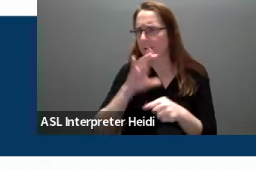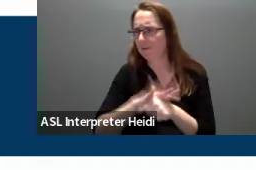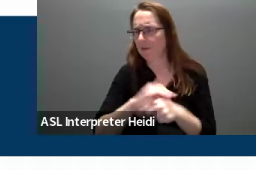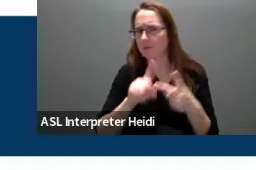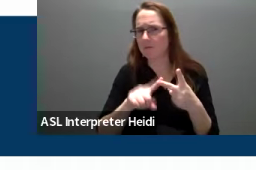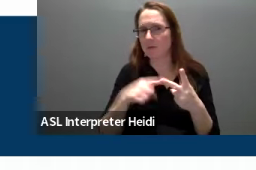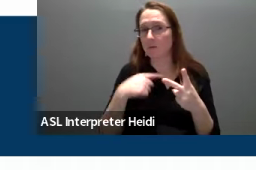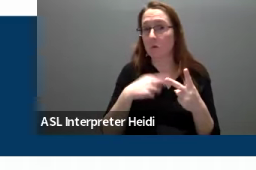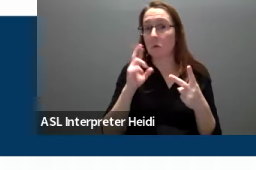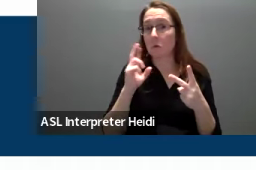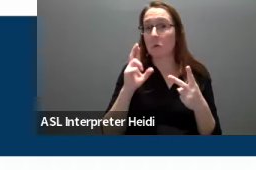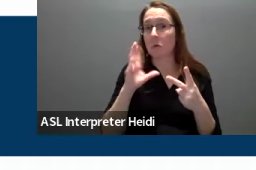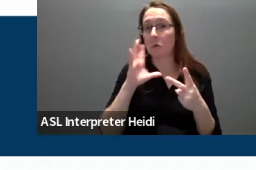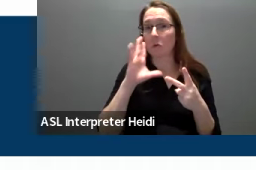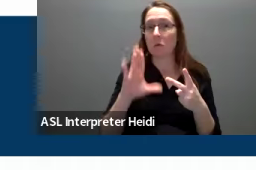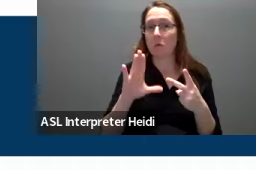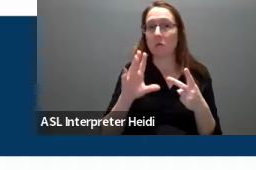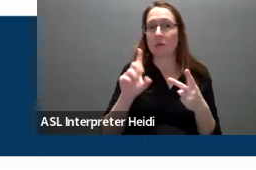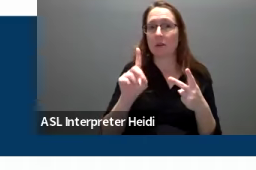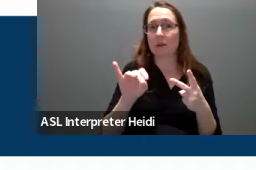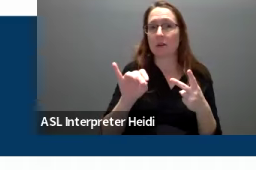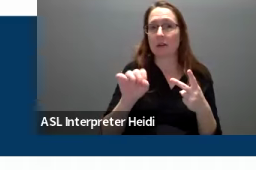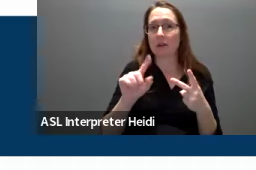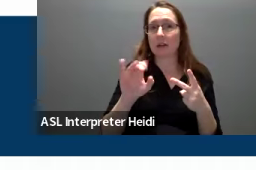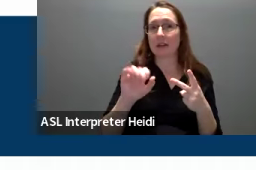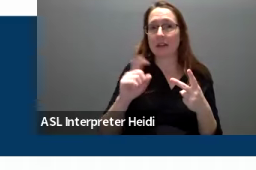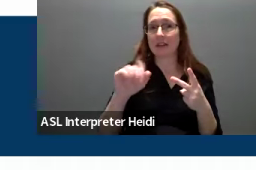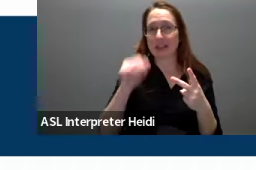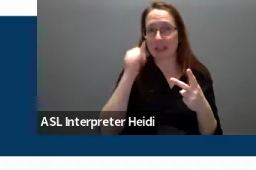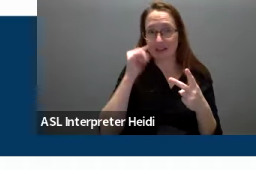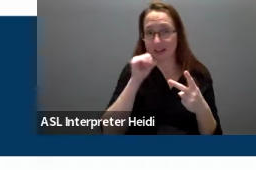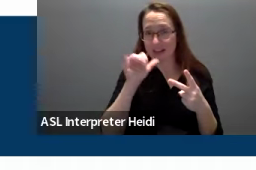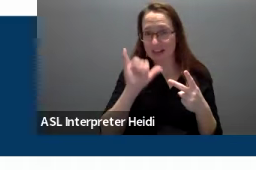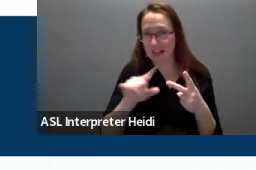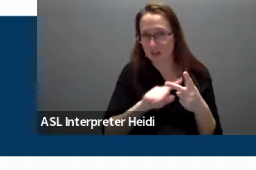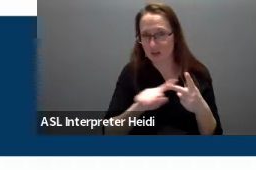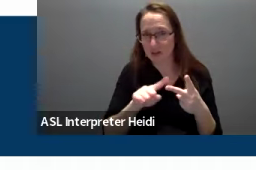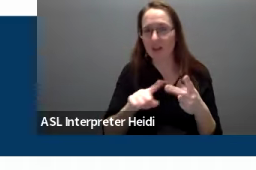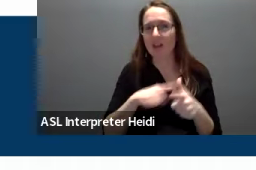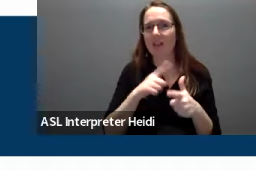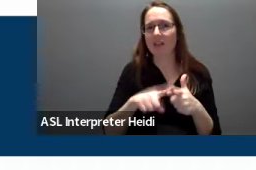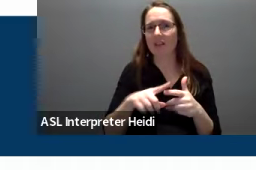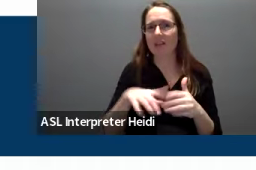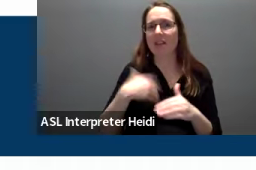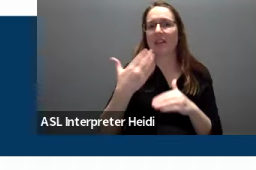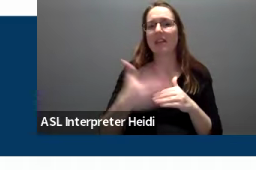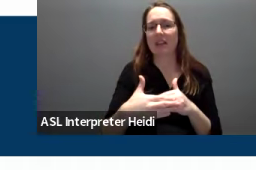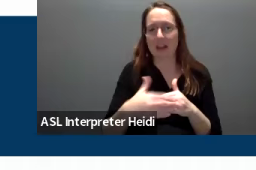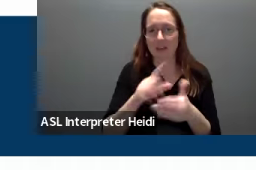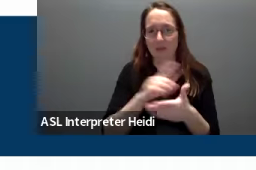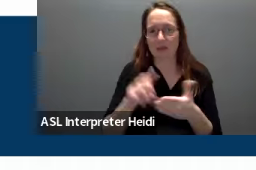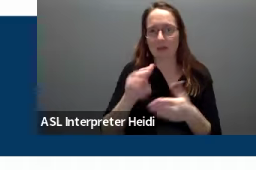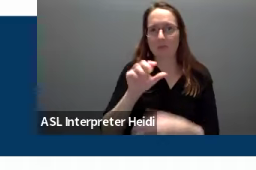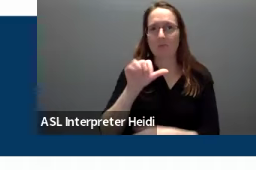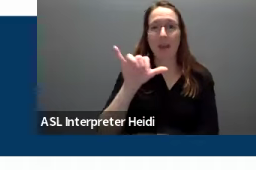one we're hoping would be dyslexia. If not that week, then there would be another one the following week in May.